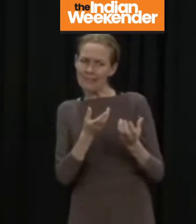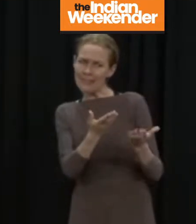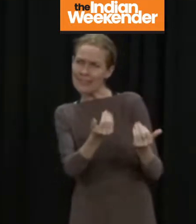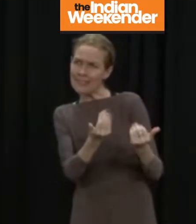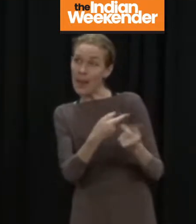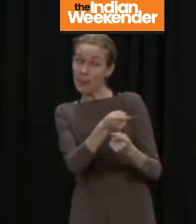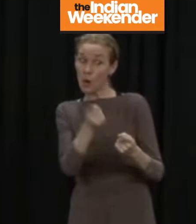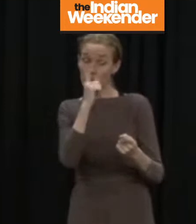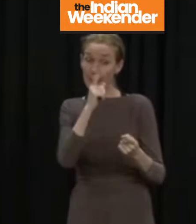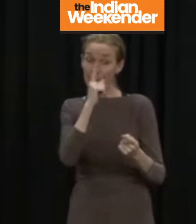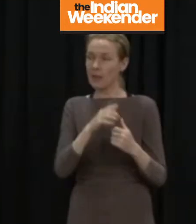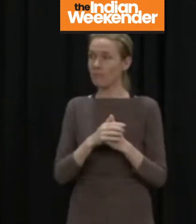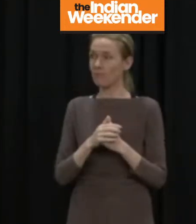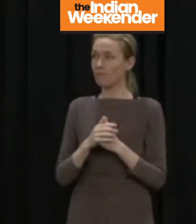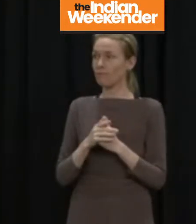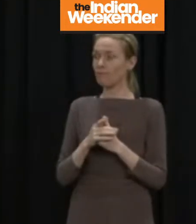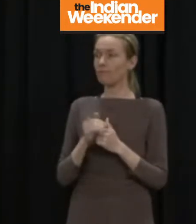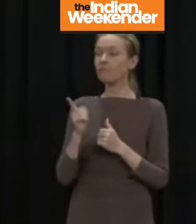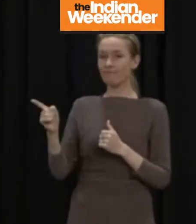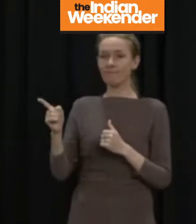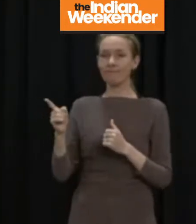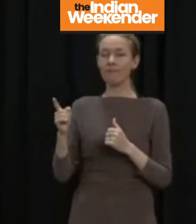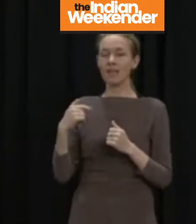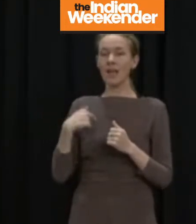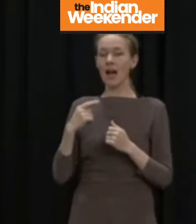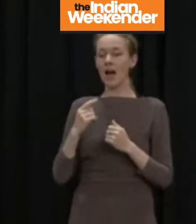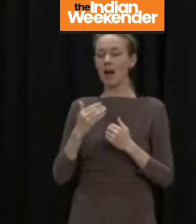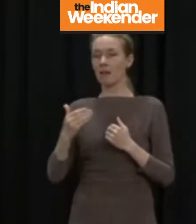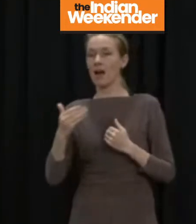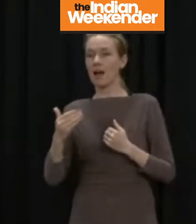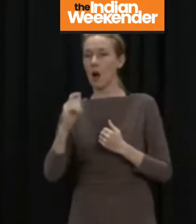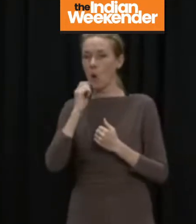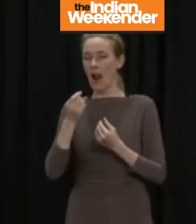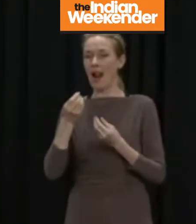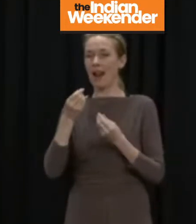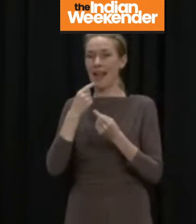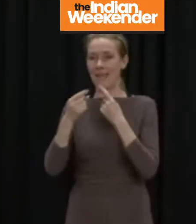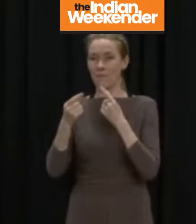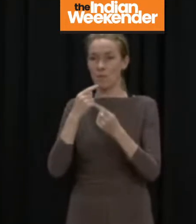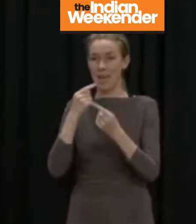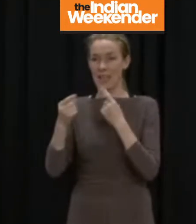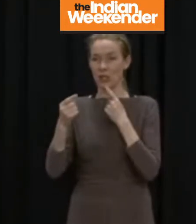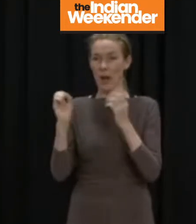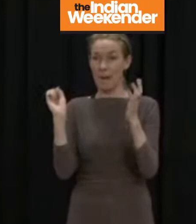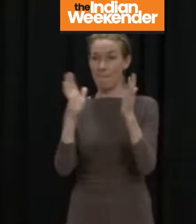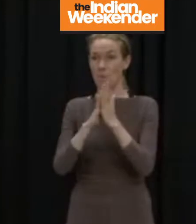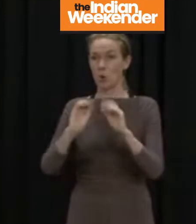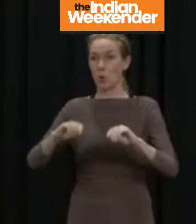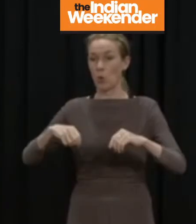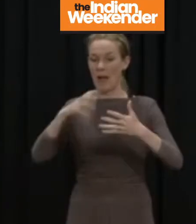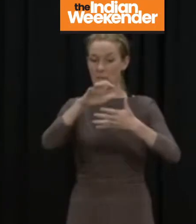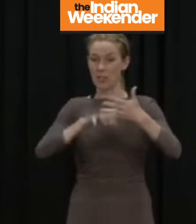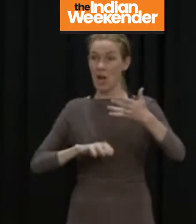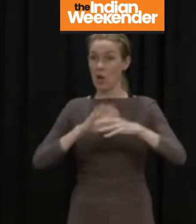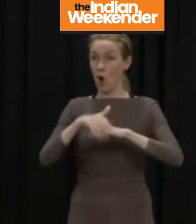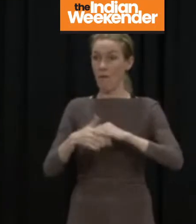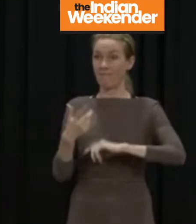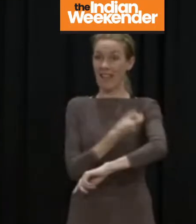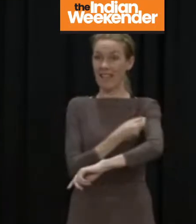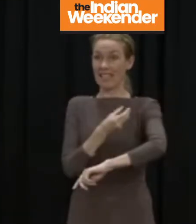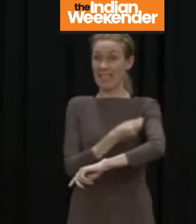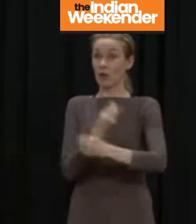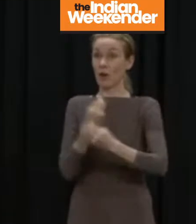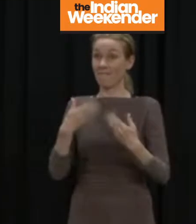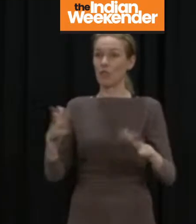information that shows sort of by suburb the rates of vaccination across the country. And then from that you can draw a correlation between the